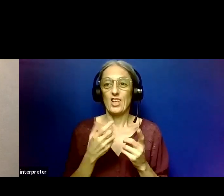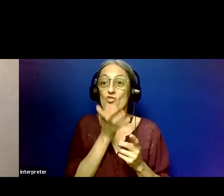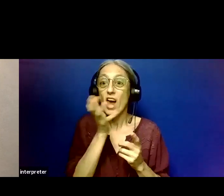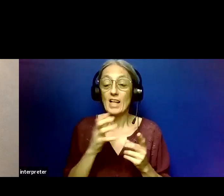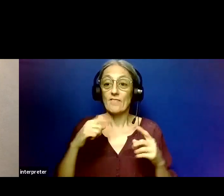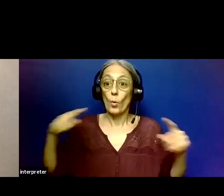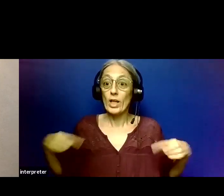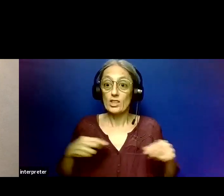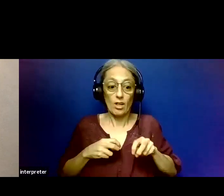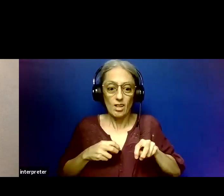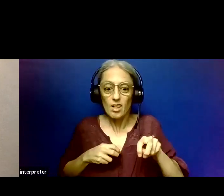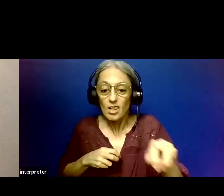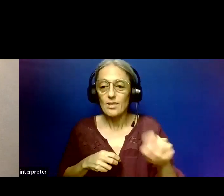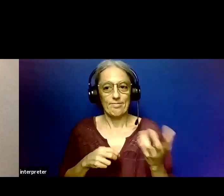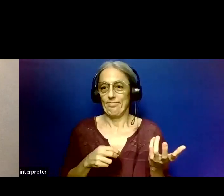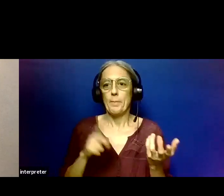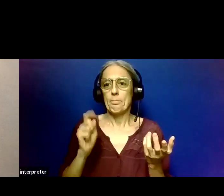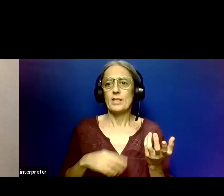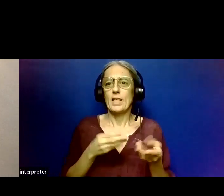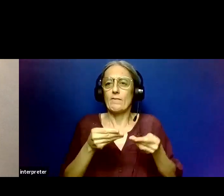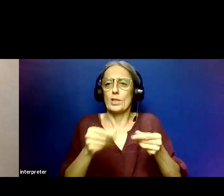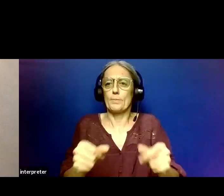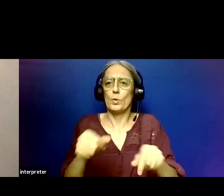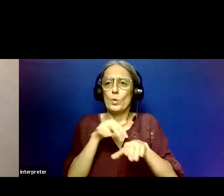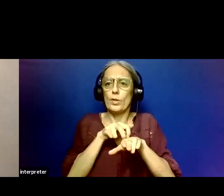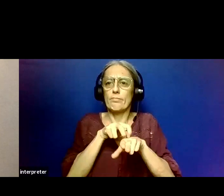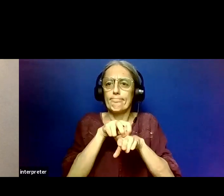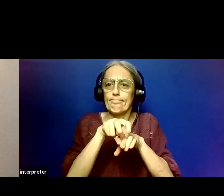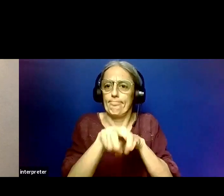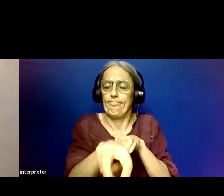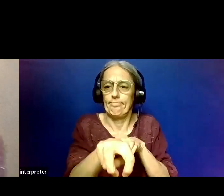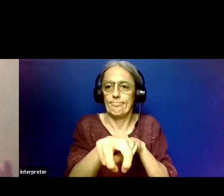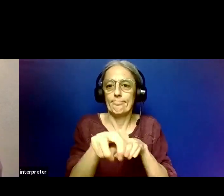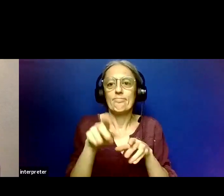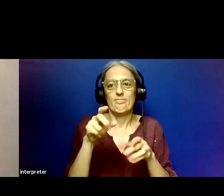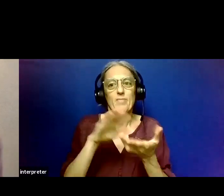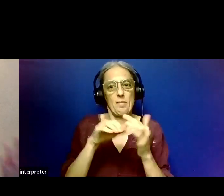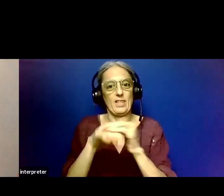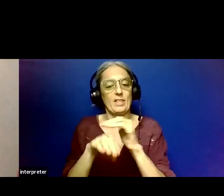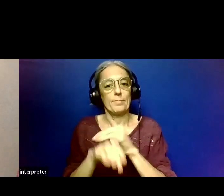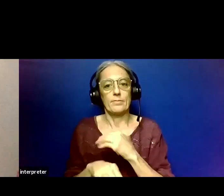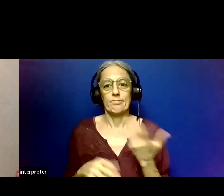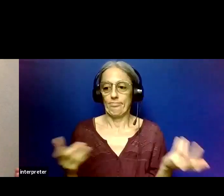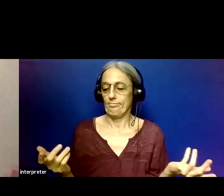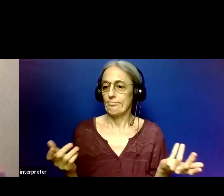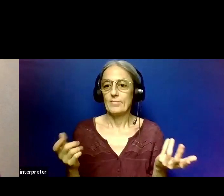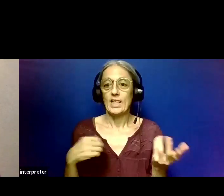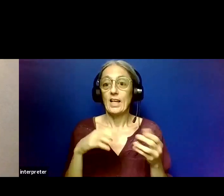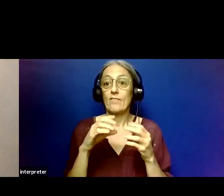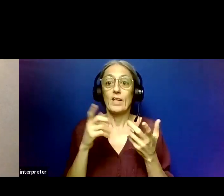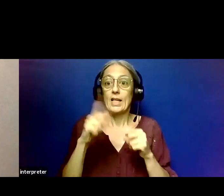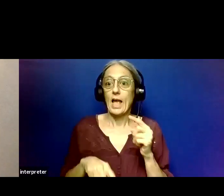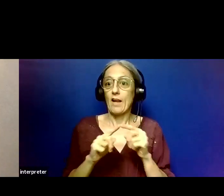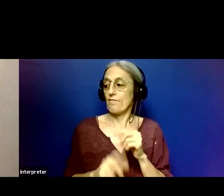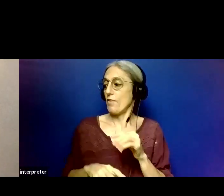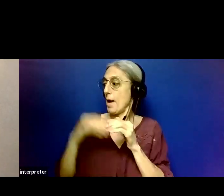they're not accessible. If there's no accessible route to get to the bleachers, like a sidewalk, they're not accessible. And